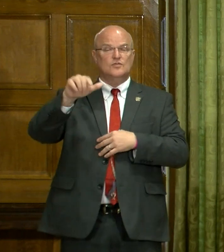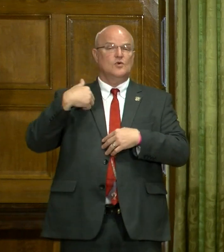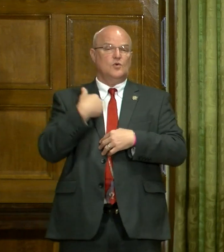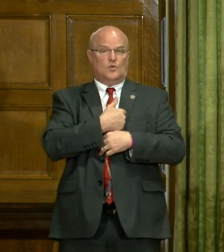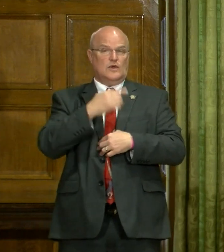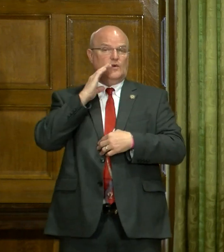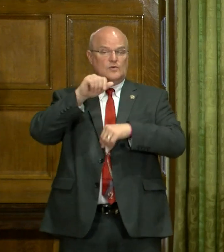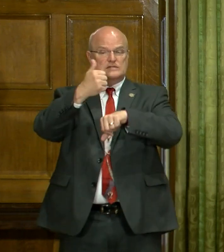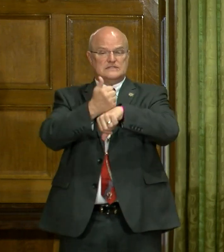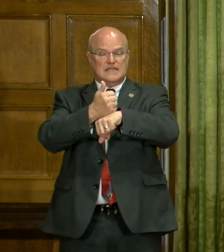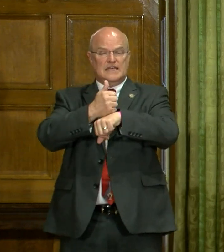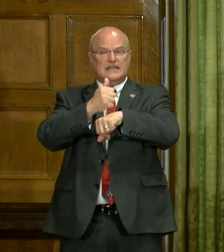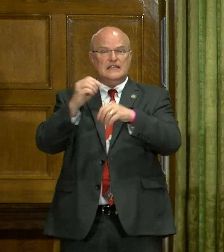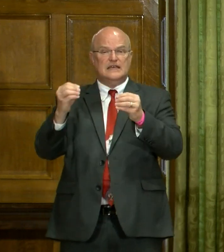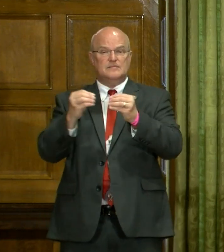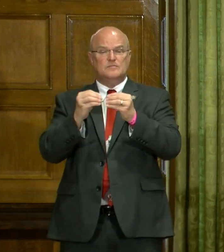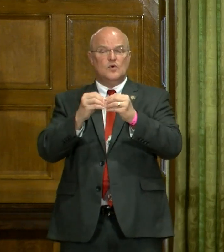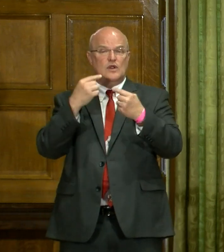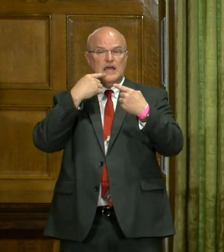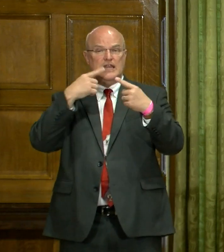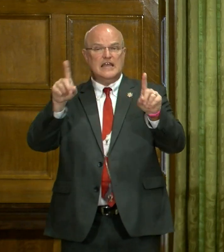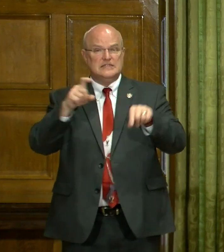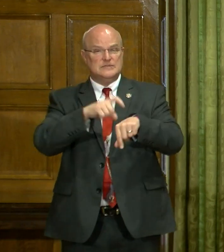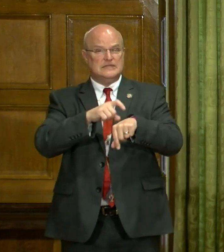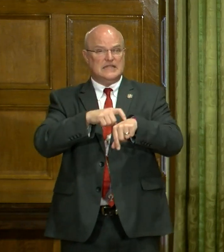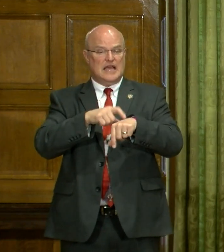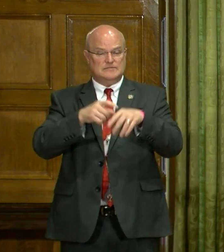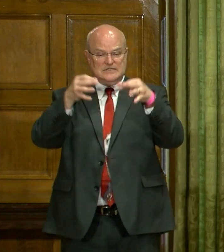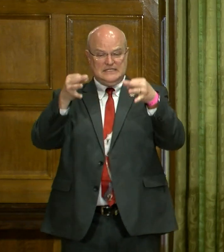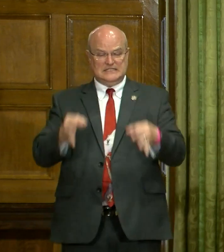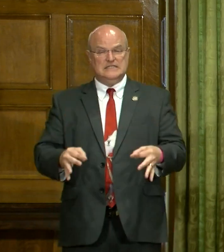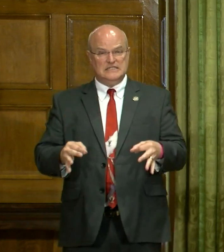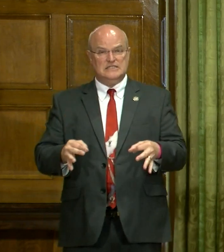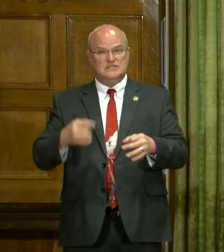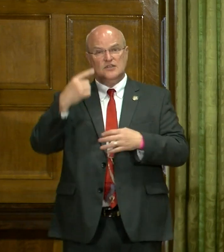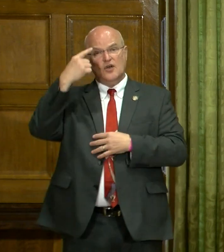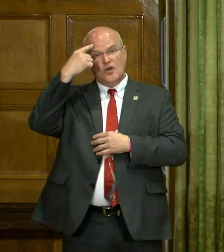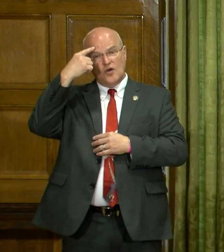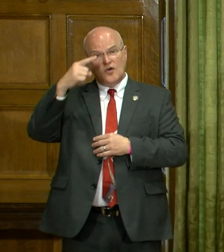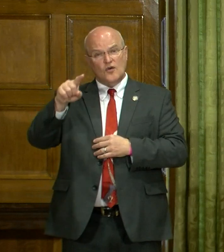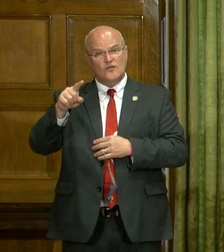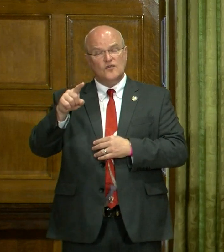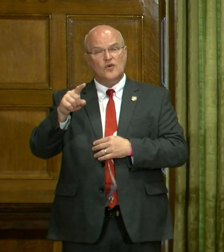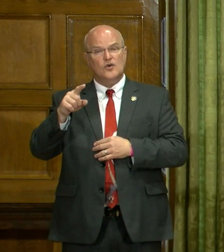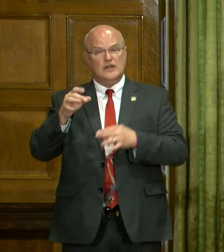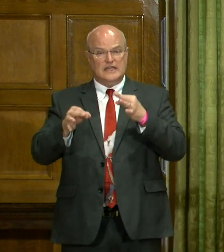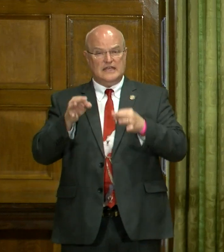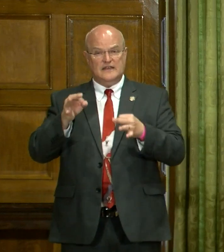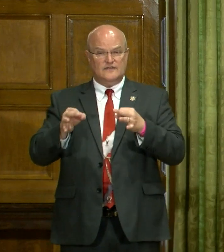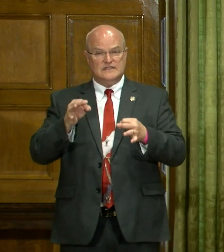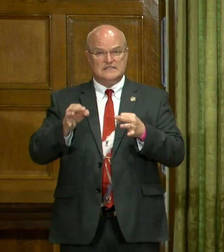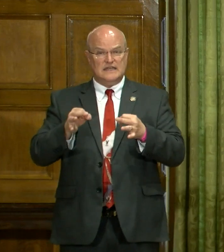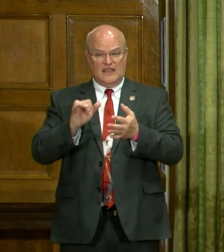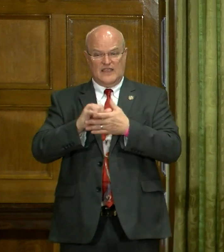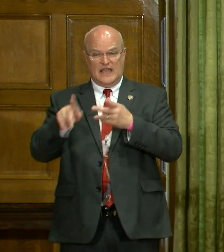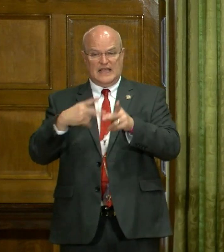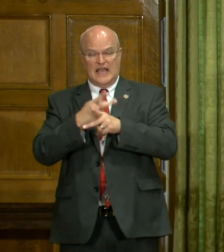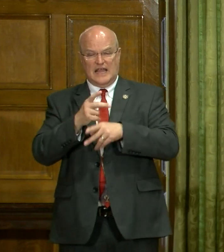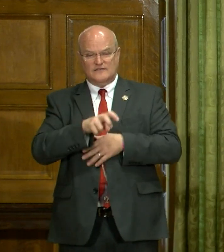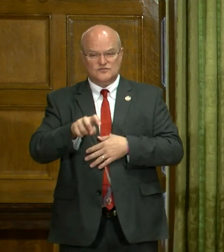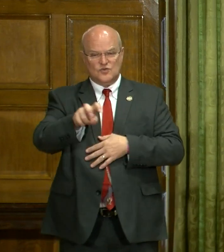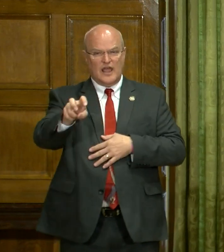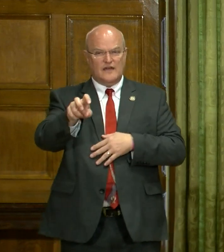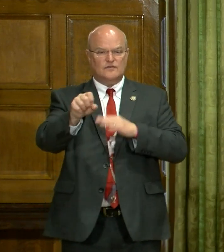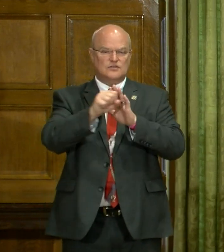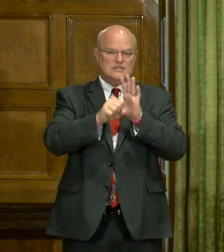set additional announcement time frames and decision points for whether it's that kind of travel